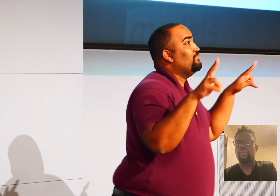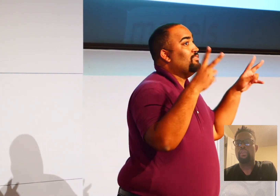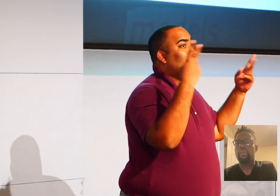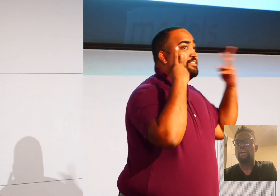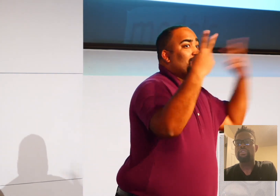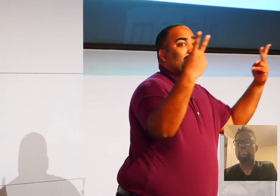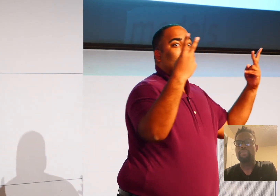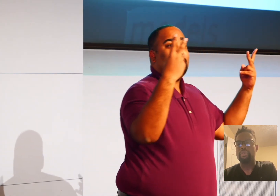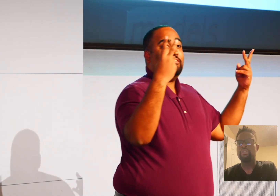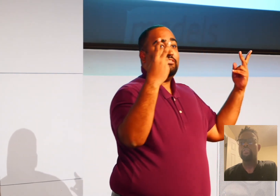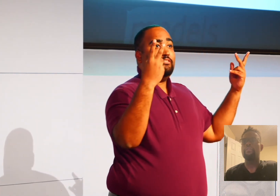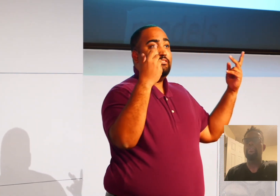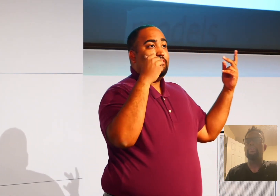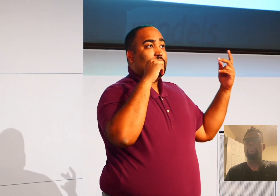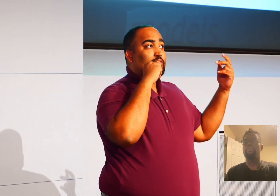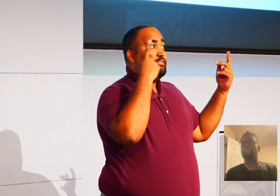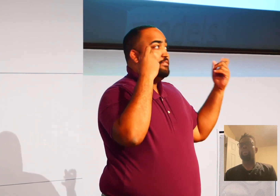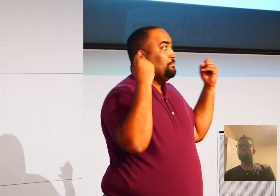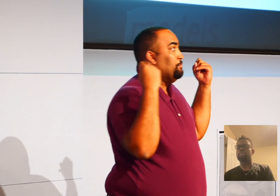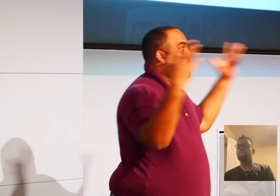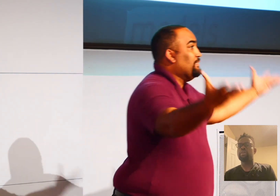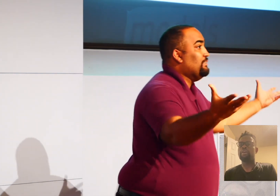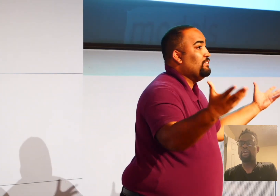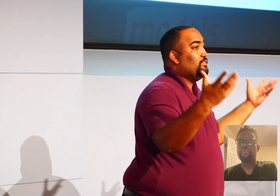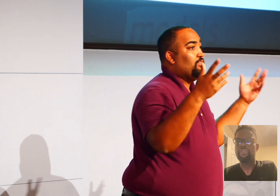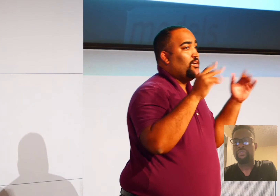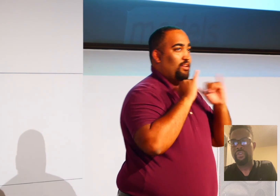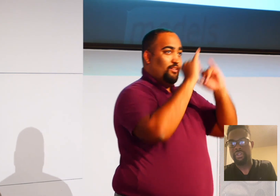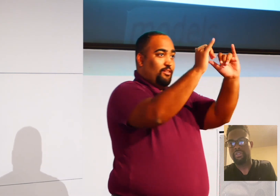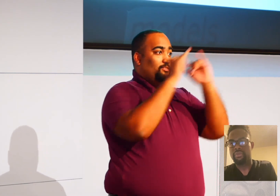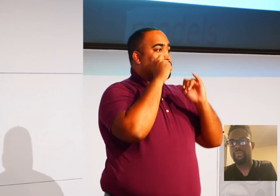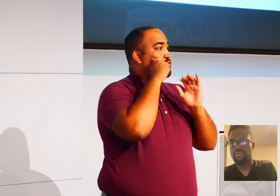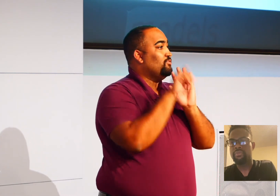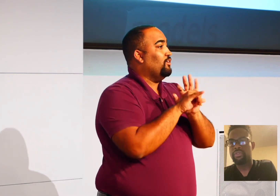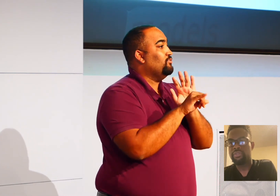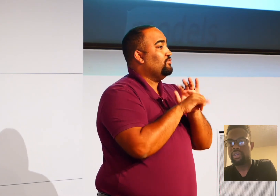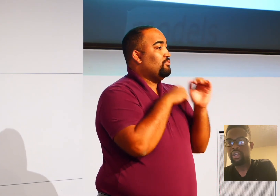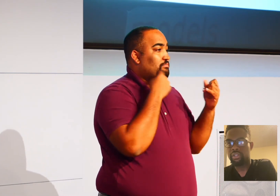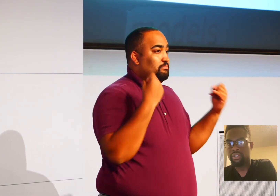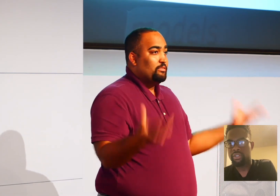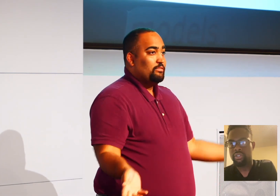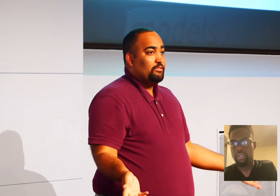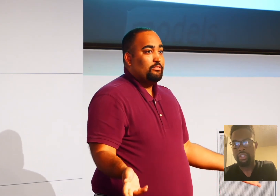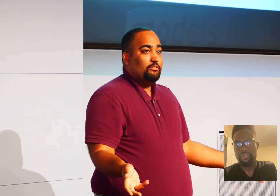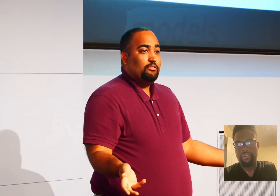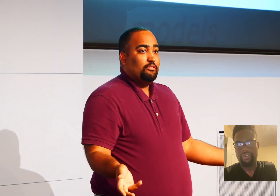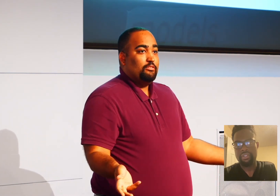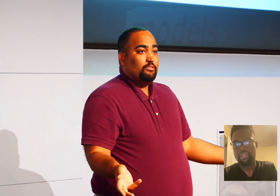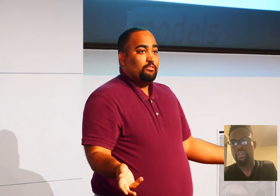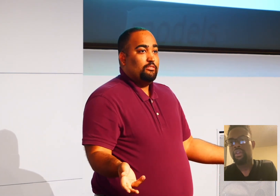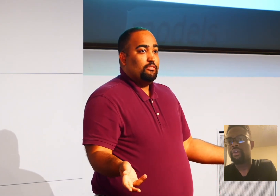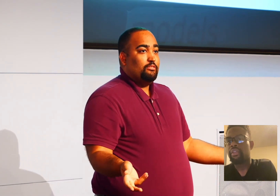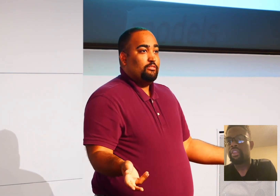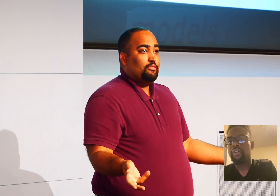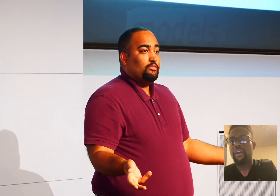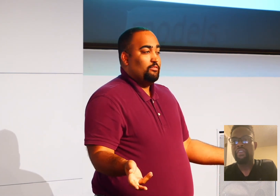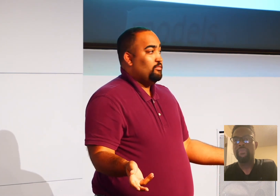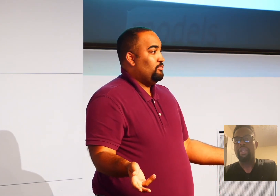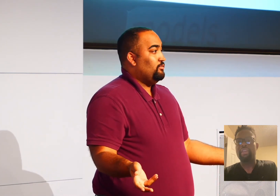can also be, I'm really referring to students of color in this reference, they don't have anybody they can look